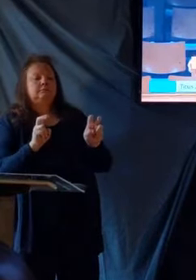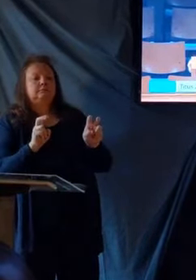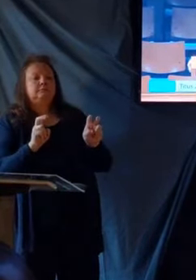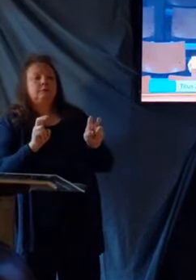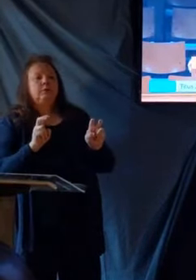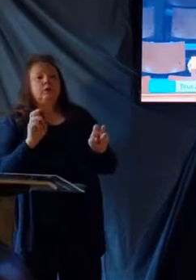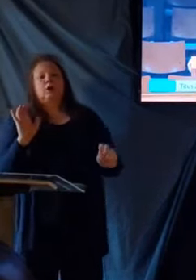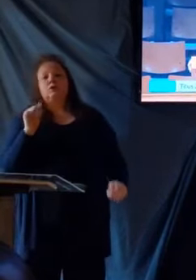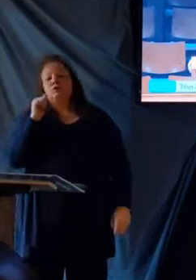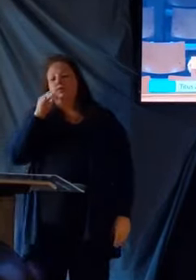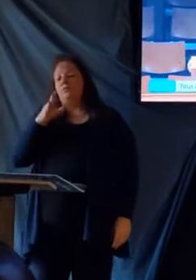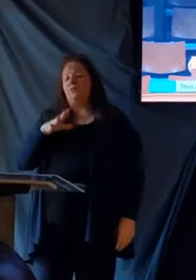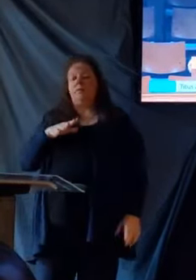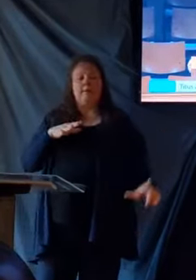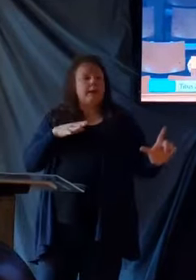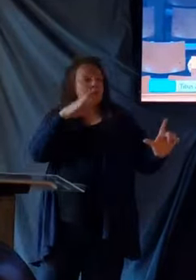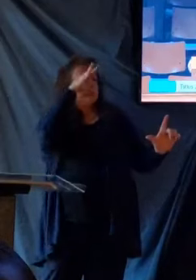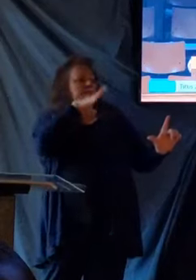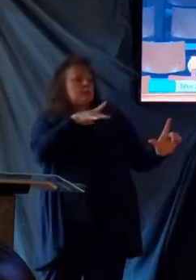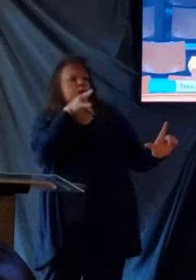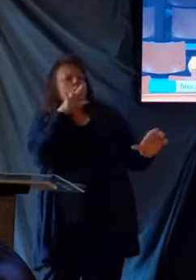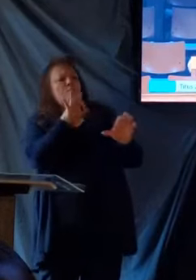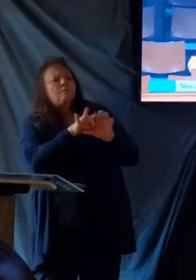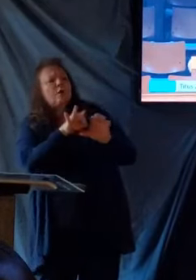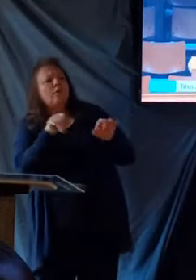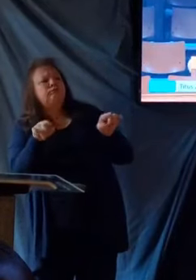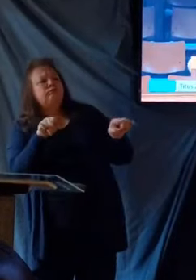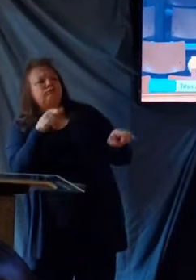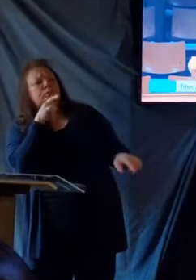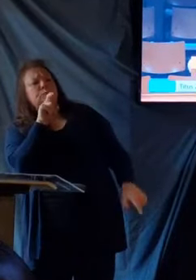woman and a liberal man. Who are you going to vote for?